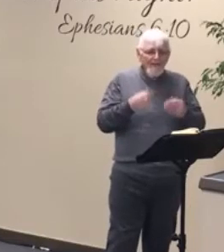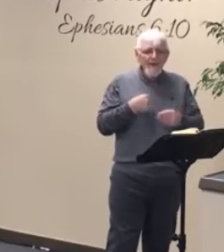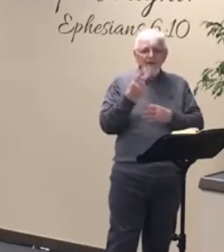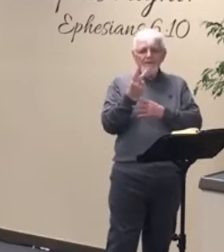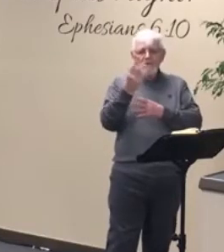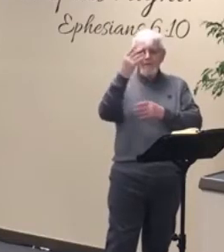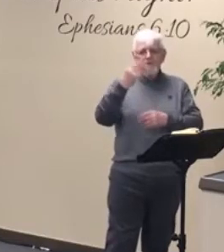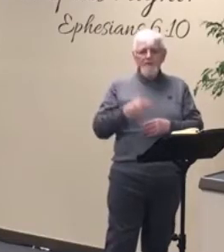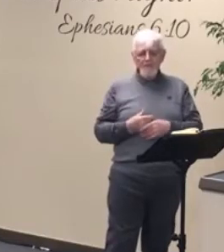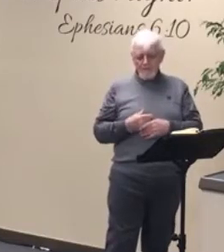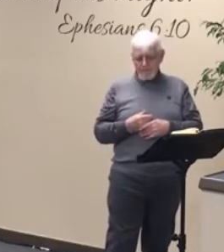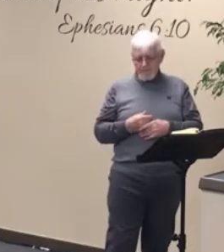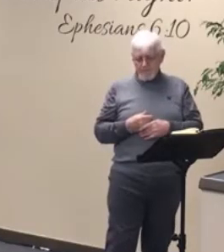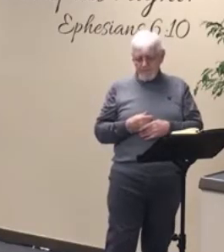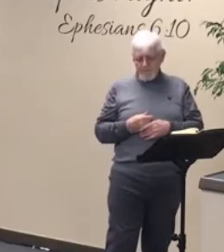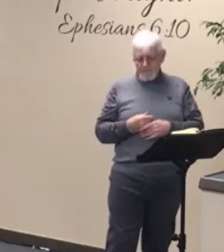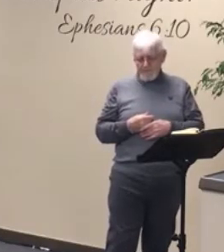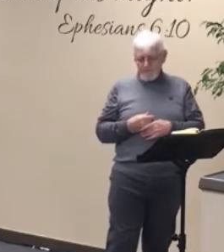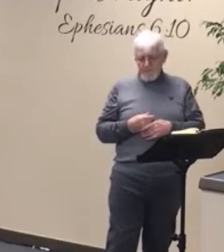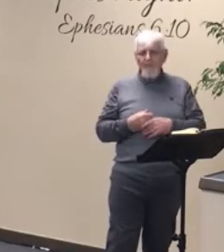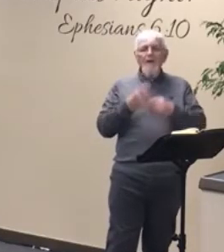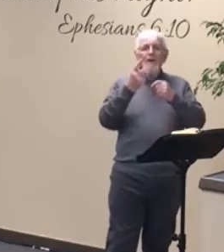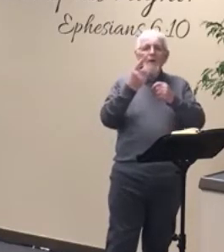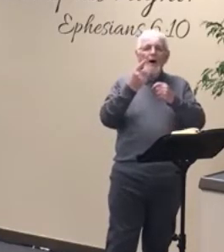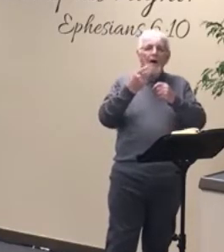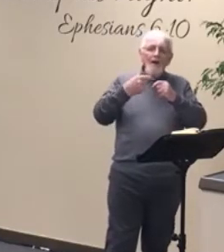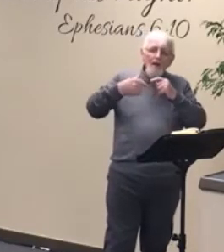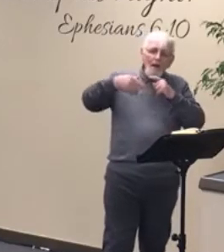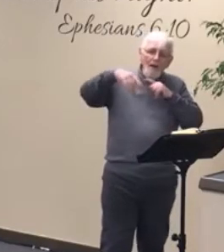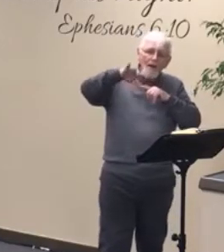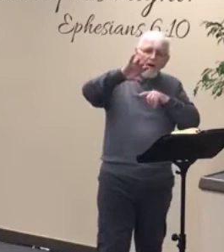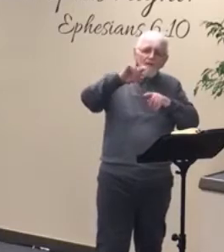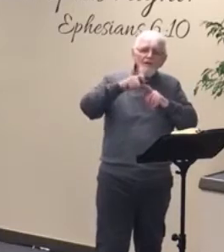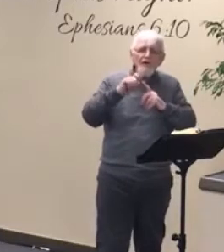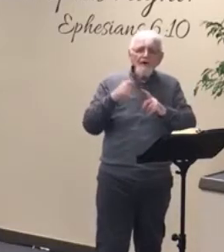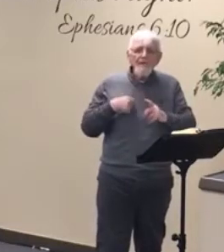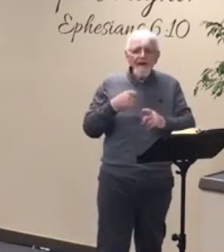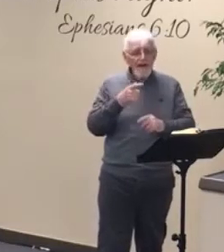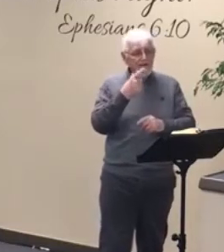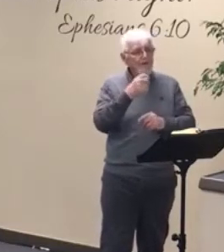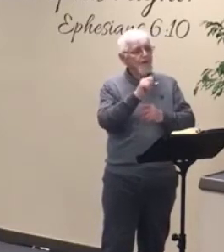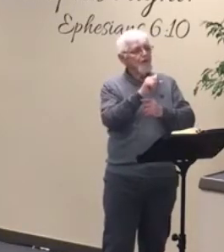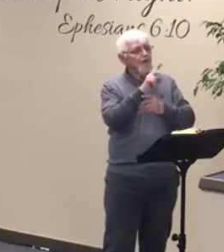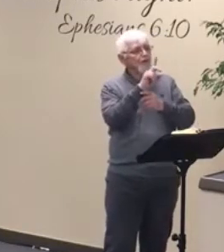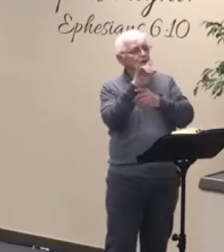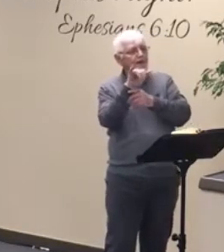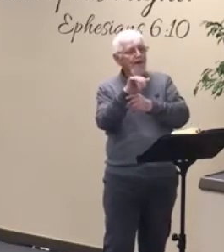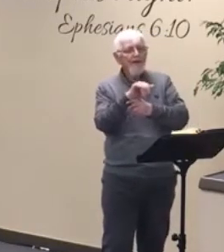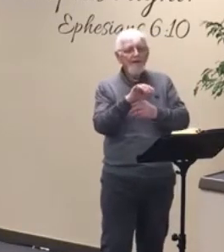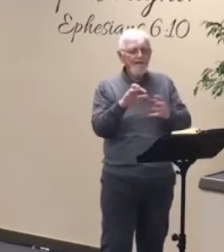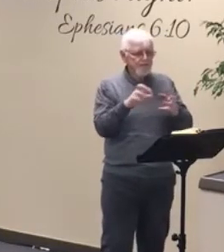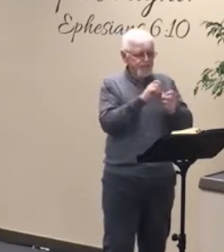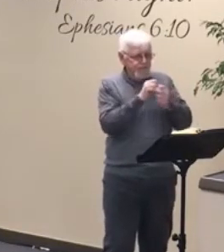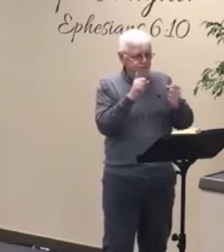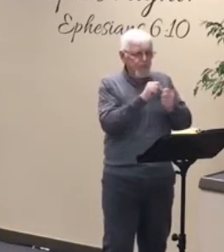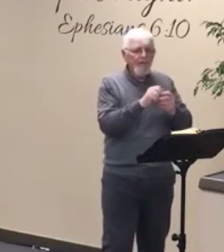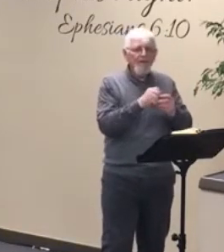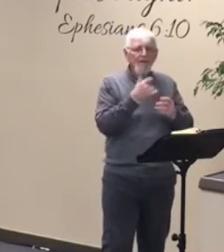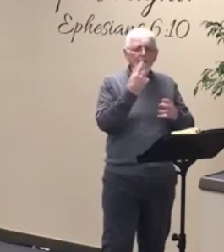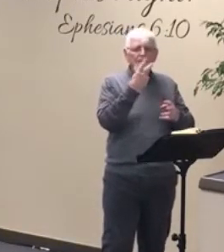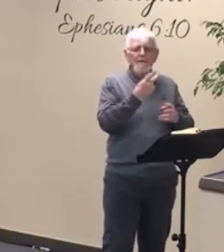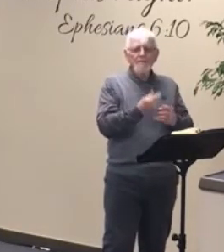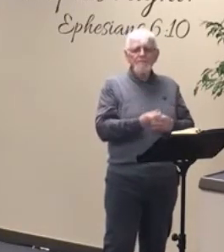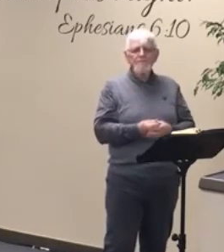Joseph hearing this. And the one went out from me, and I said, Surely he is torn in pieces, and I saw him not since.